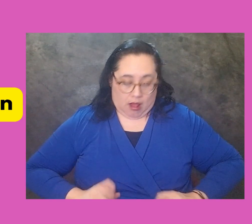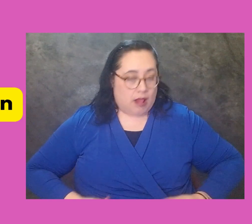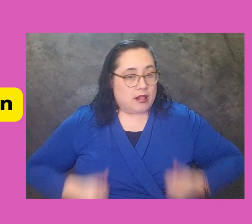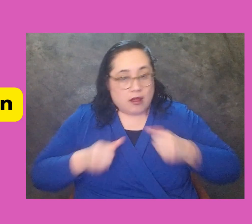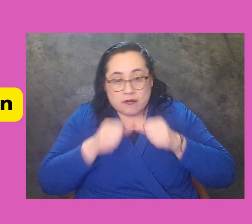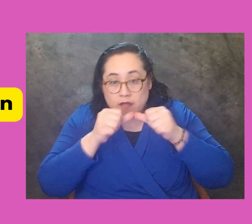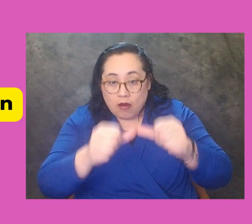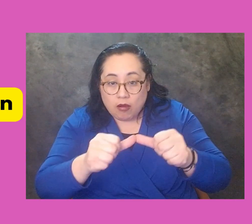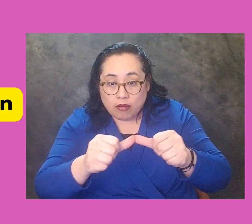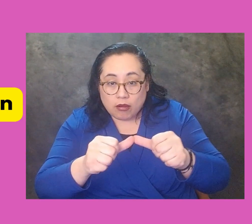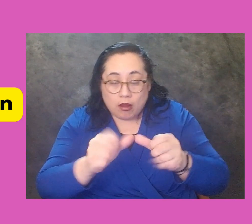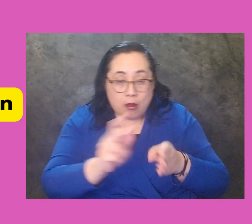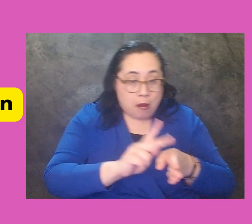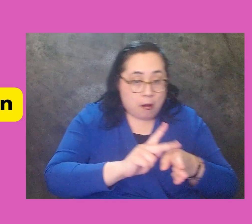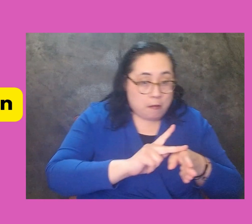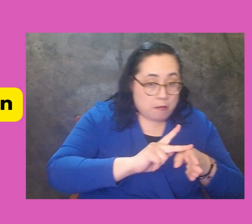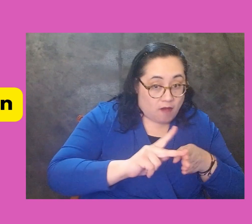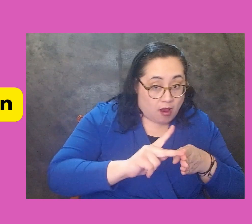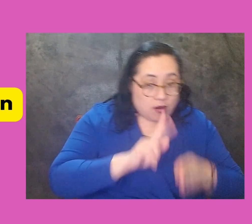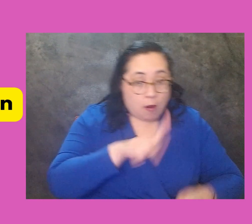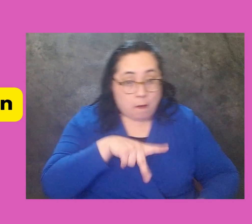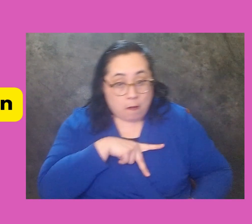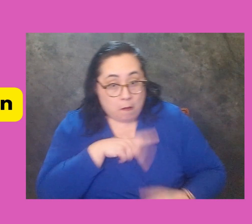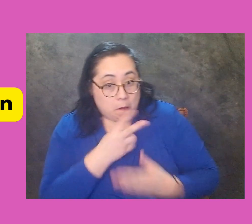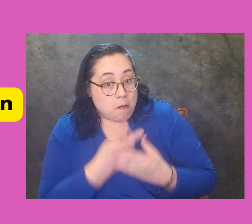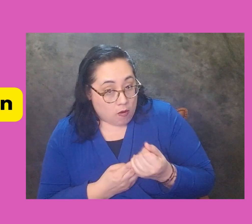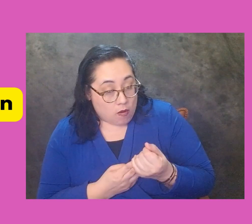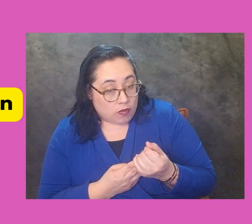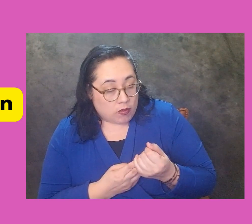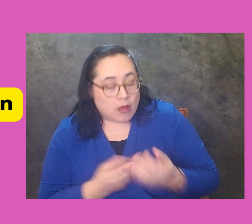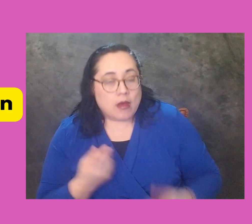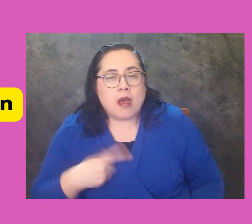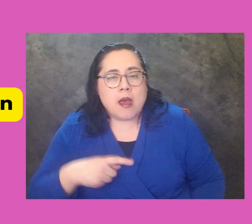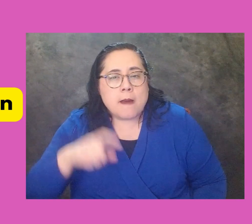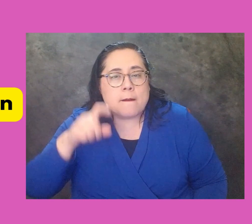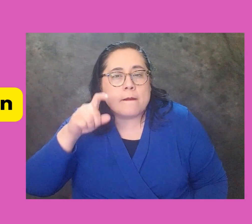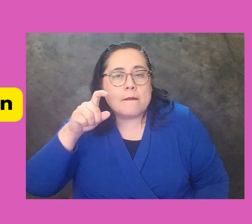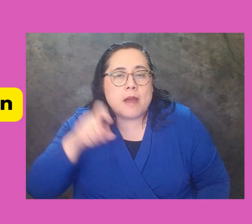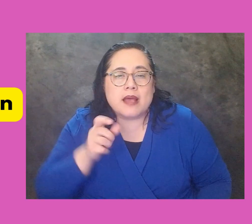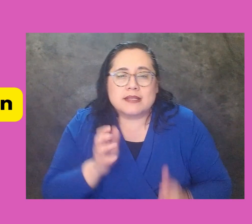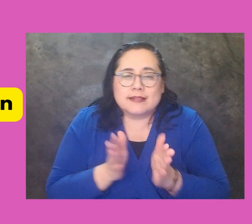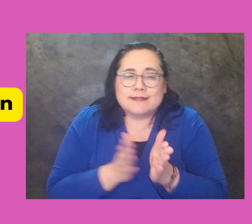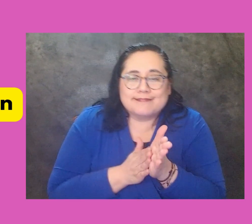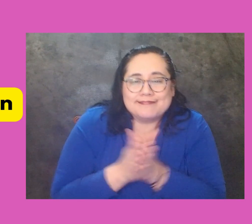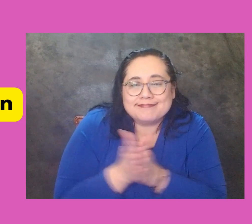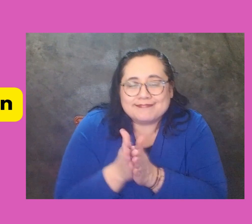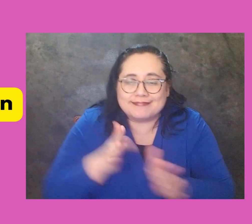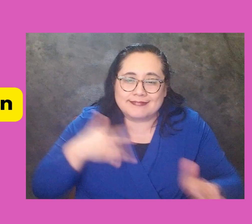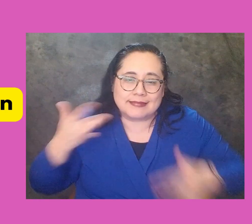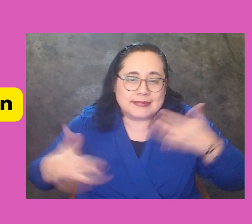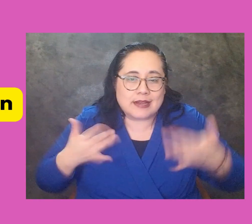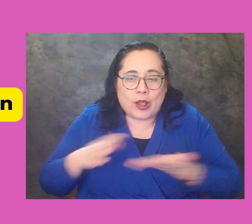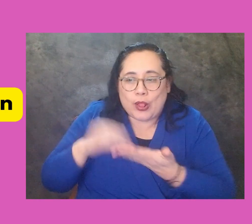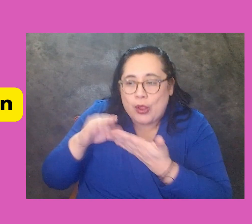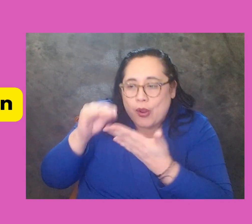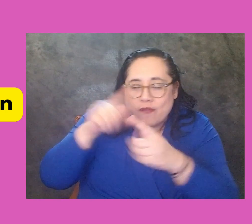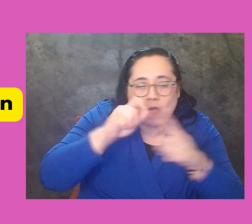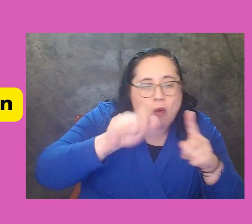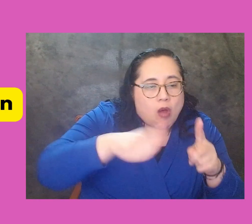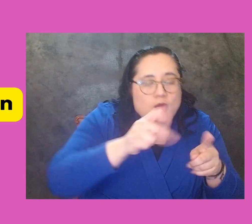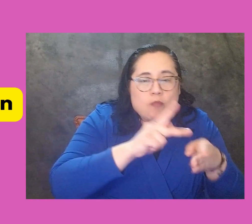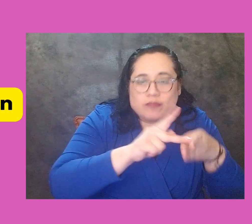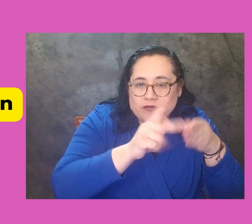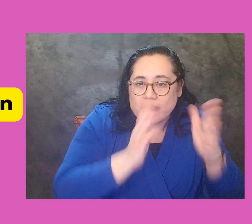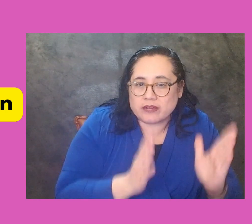self-analysis, both professional and personal. And it means that we should be motivated and excited to learn from other